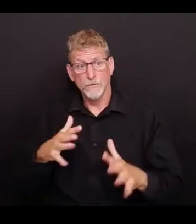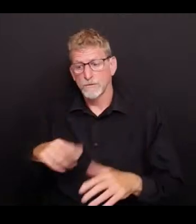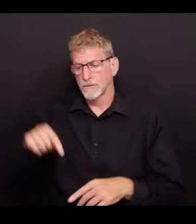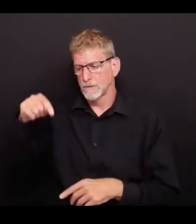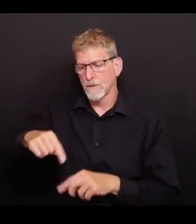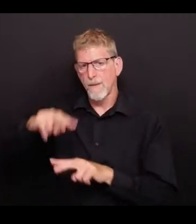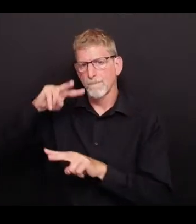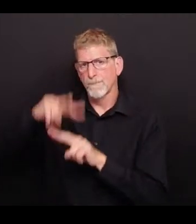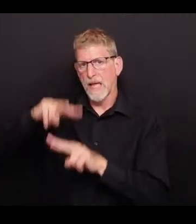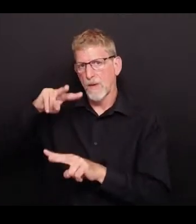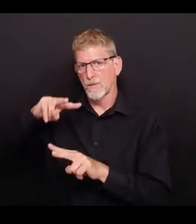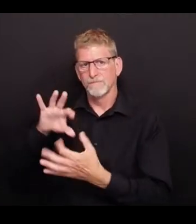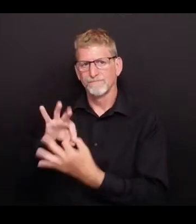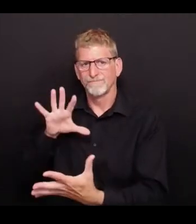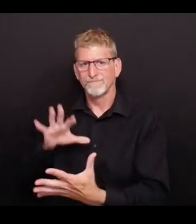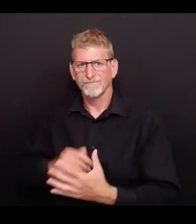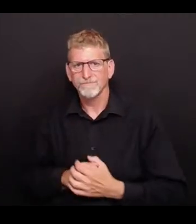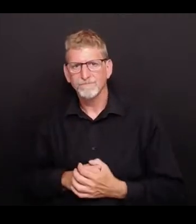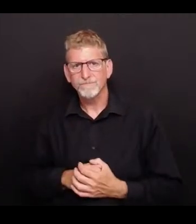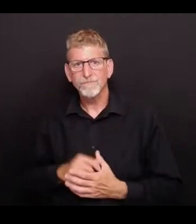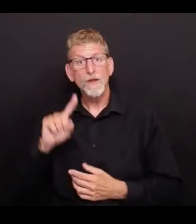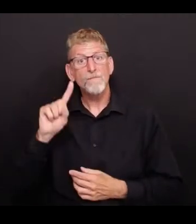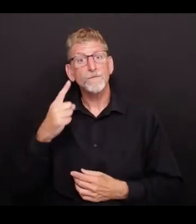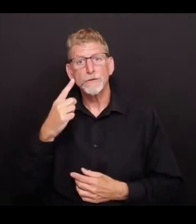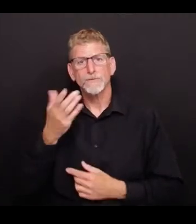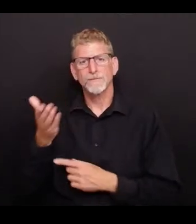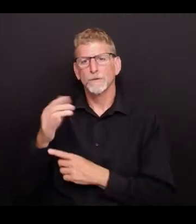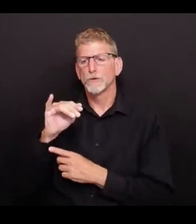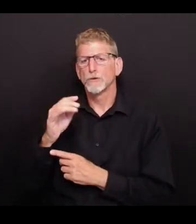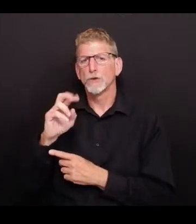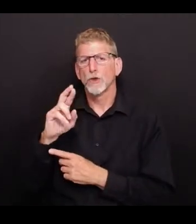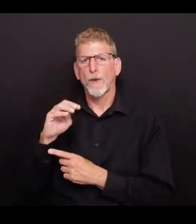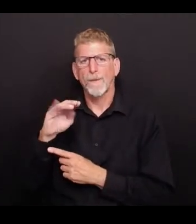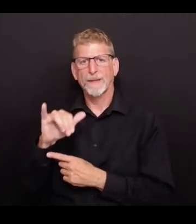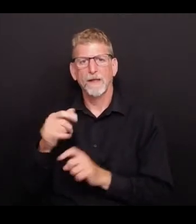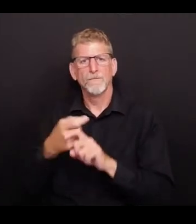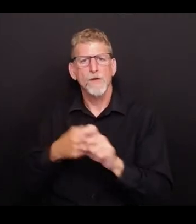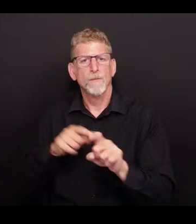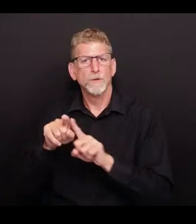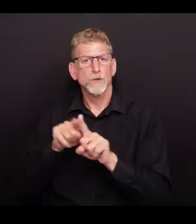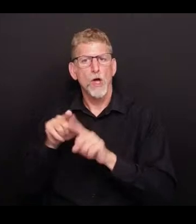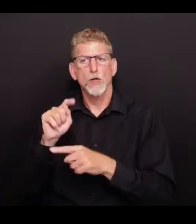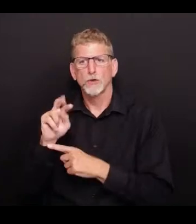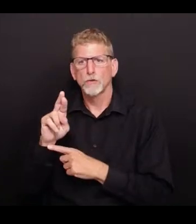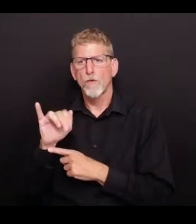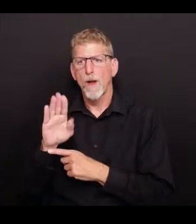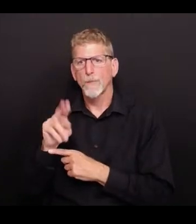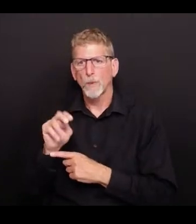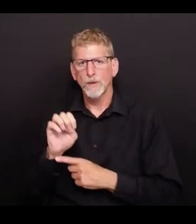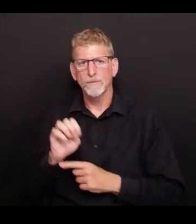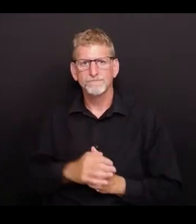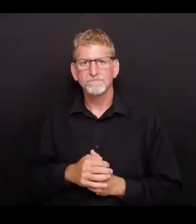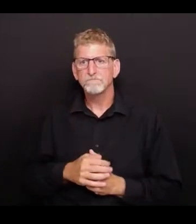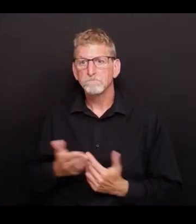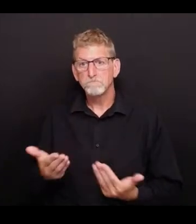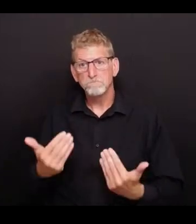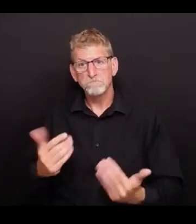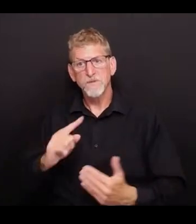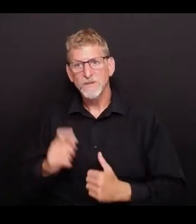# key. First question comes from the line of Jeremy Alton from Star Tribune. Your line is now open. You may ask your question.